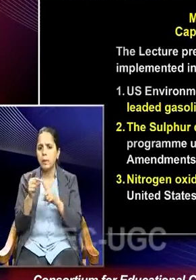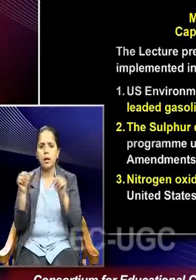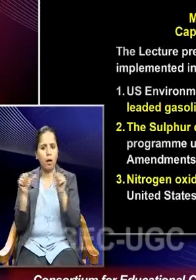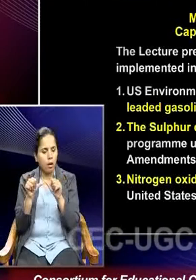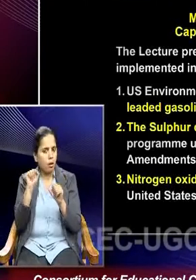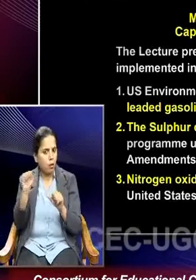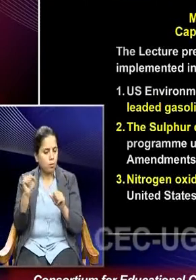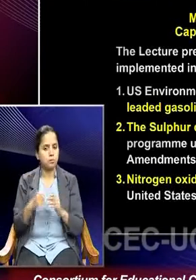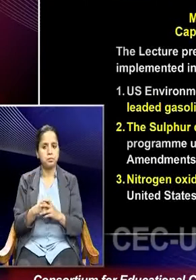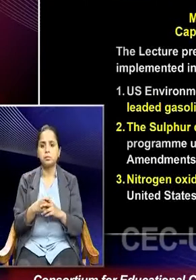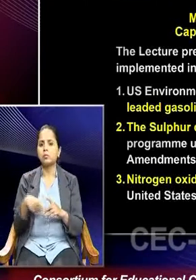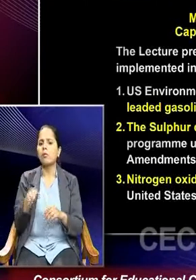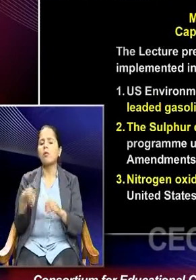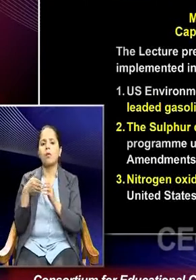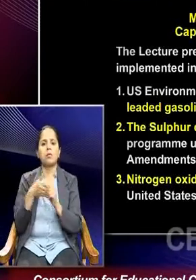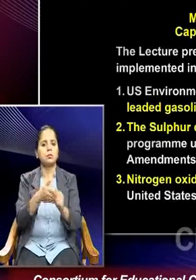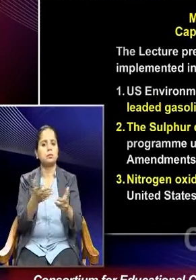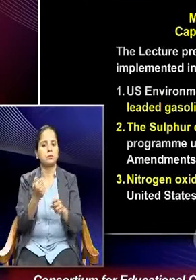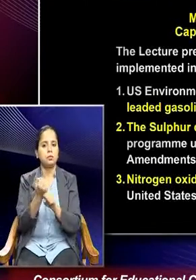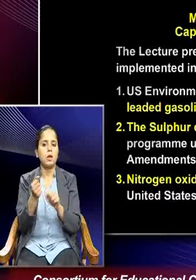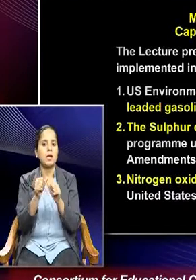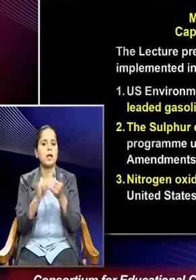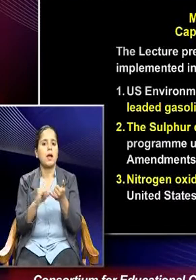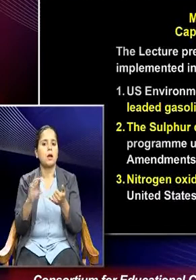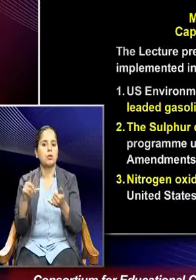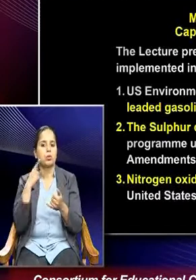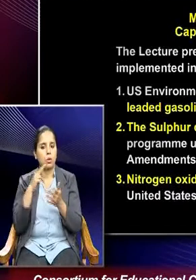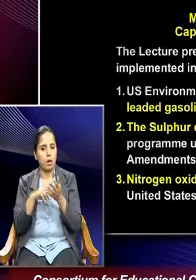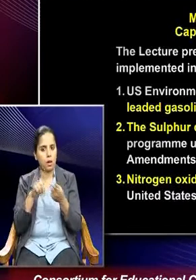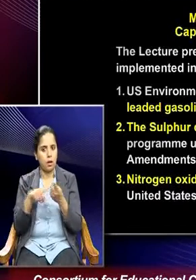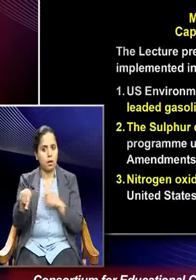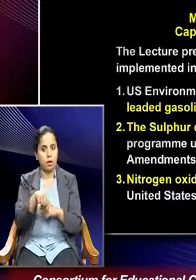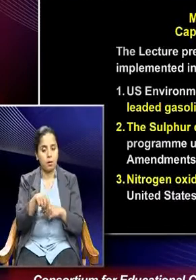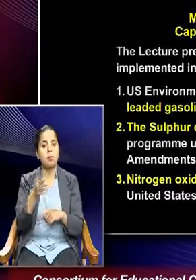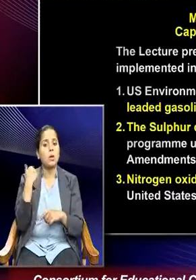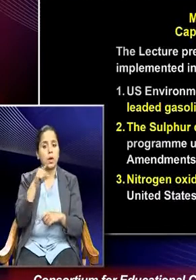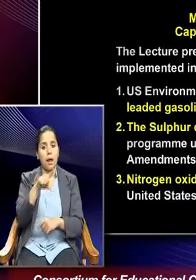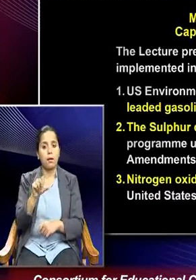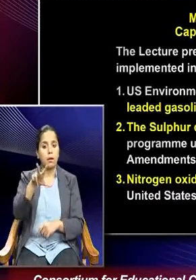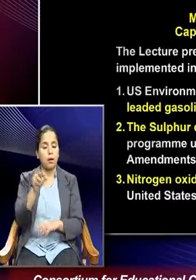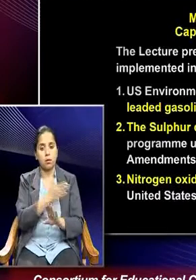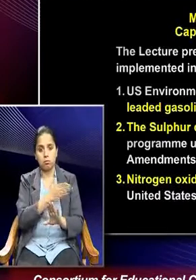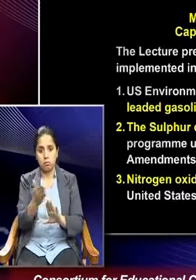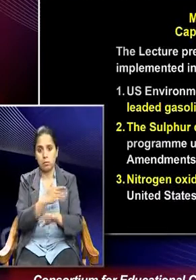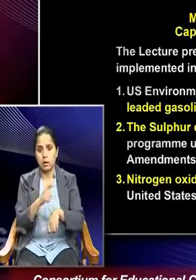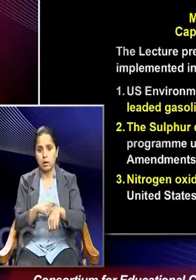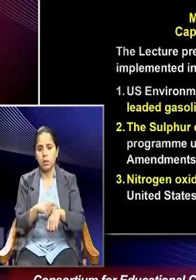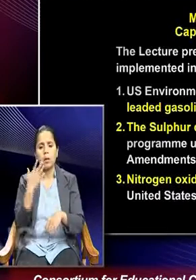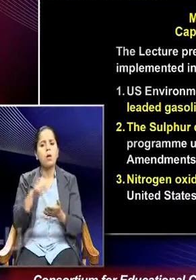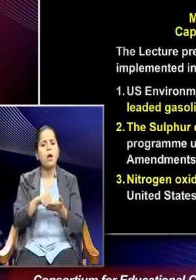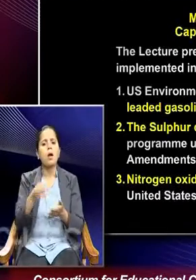which is a leaded gasoline phase down in 1980s. So this was implemented